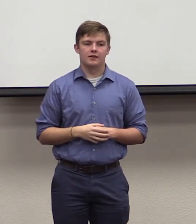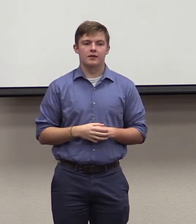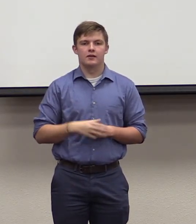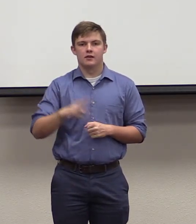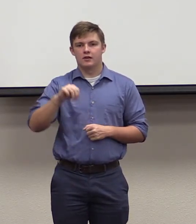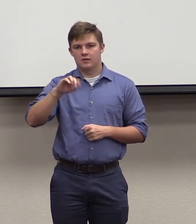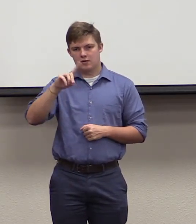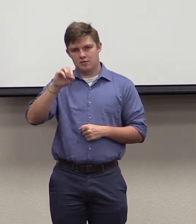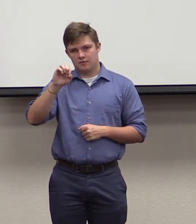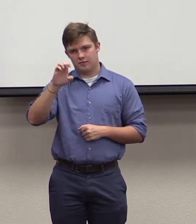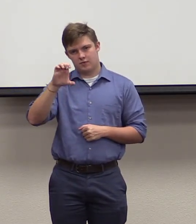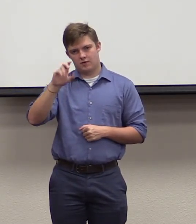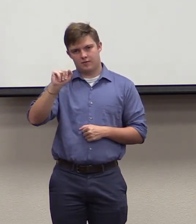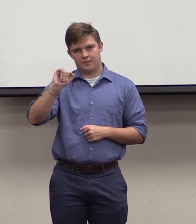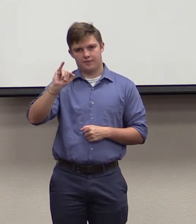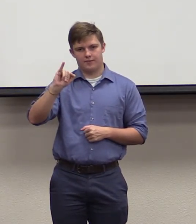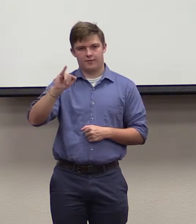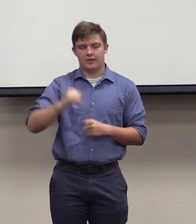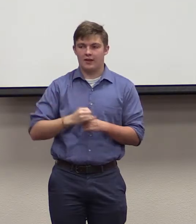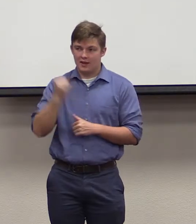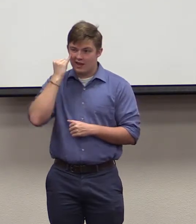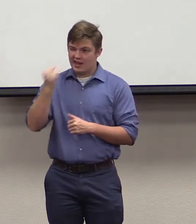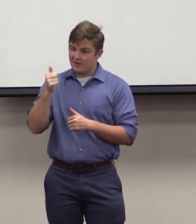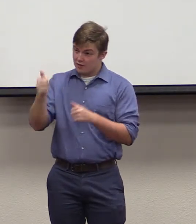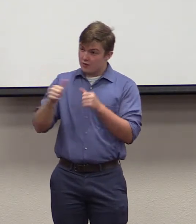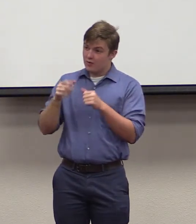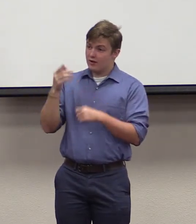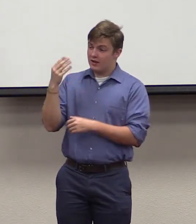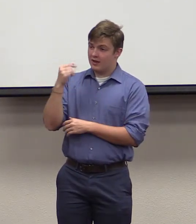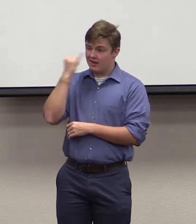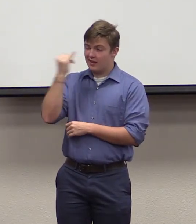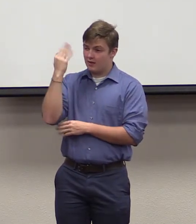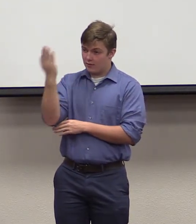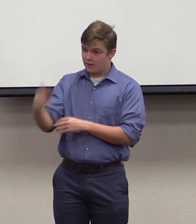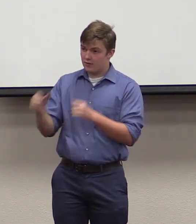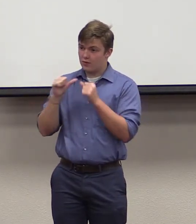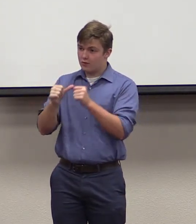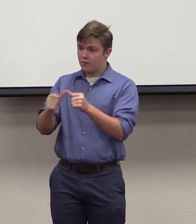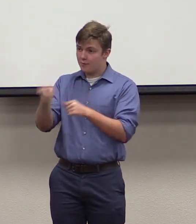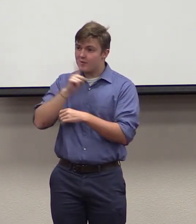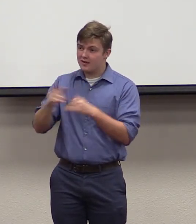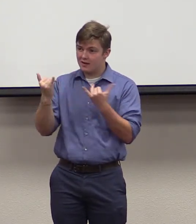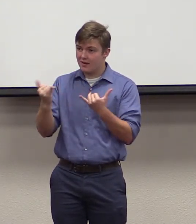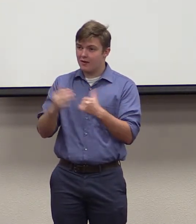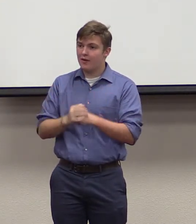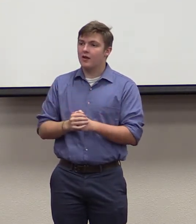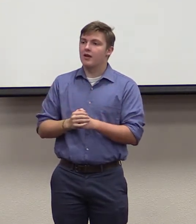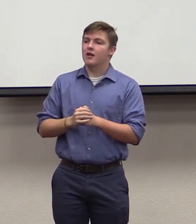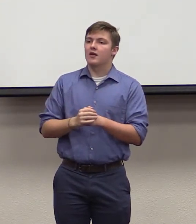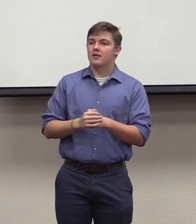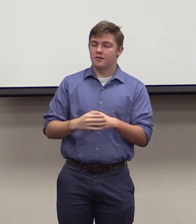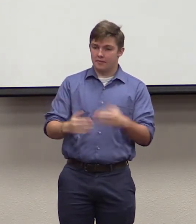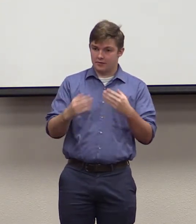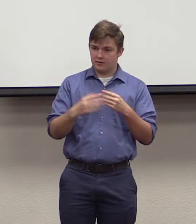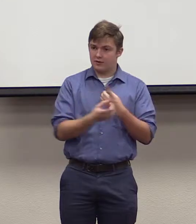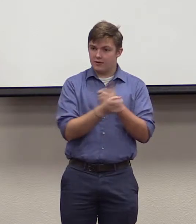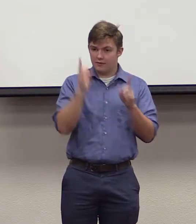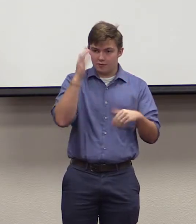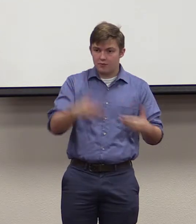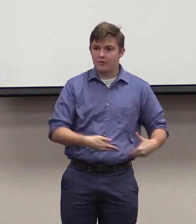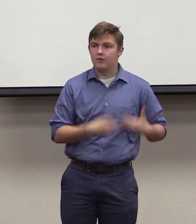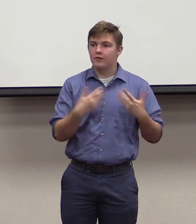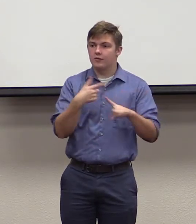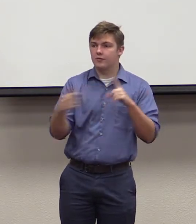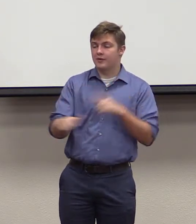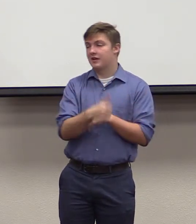Mordecai replies, for if you remain silent at this time, relief and deliverance will arise for the Jews from another place, and